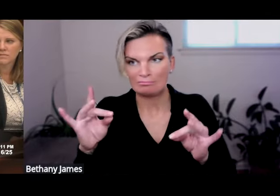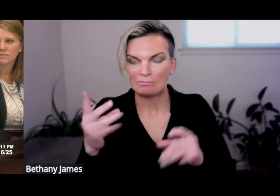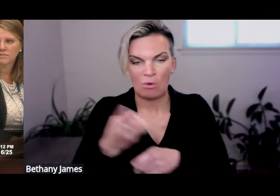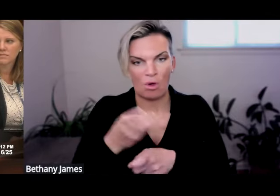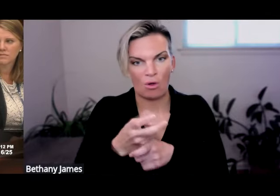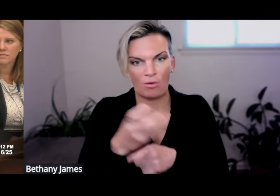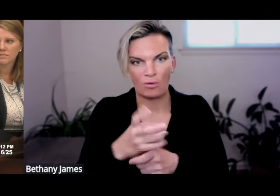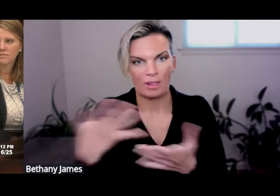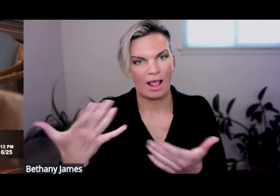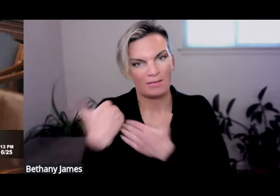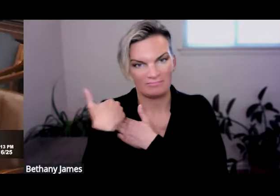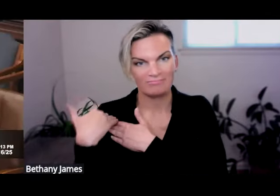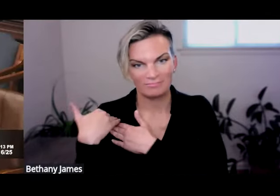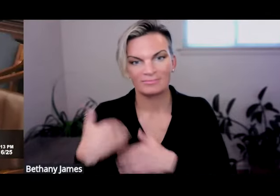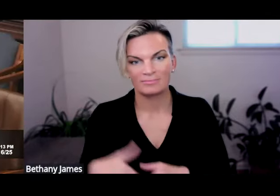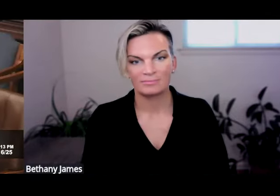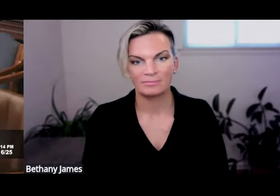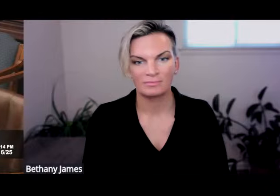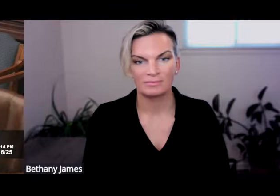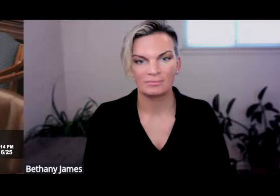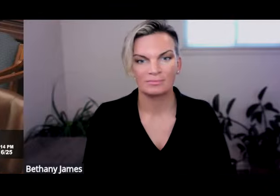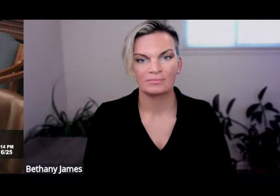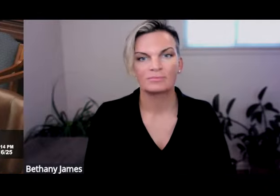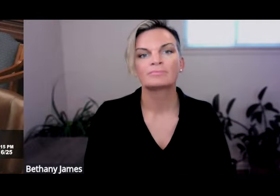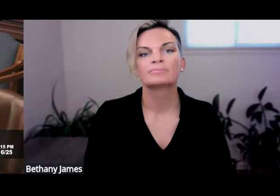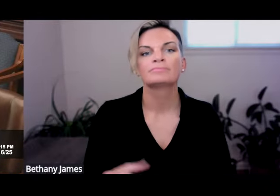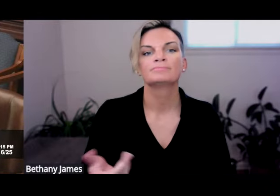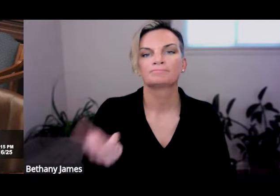noodle on it for a while. Yeah.